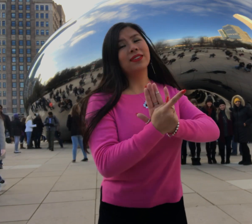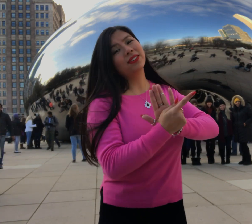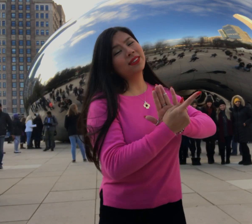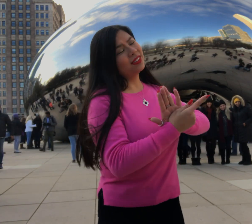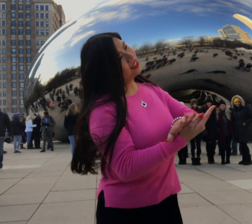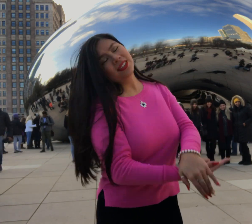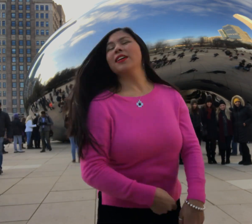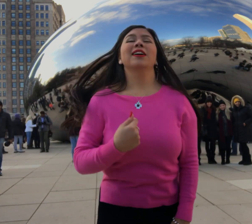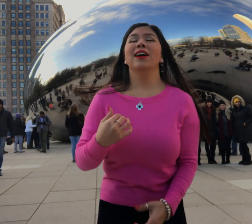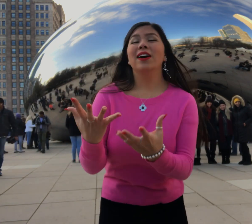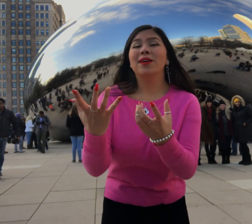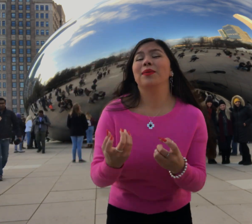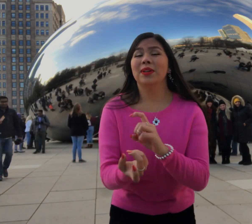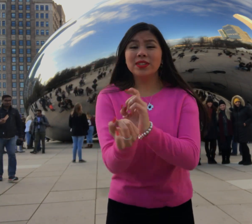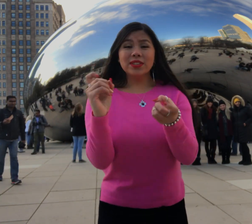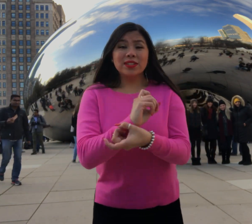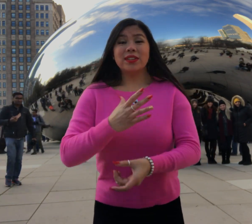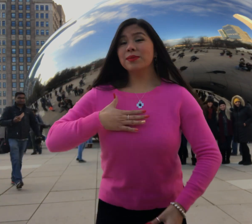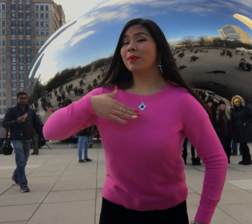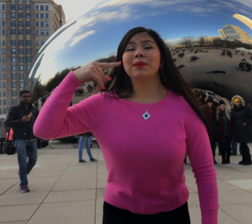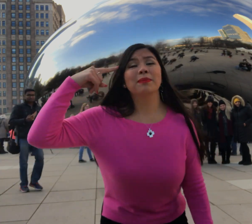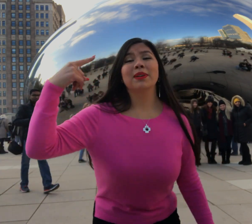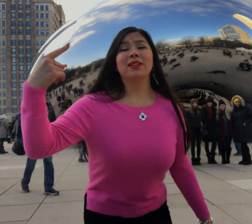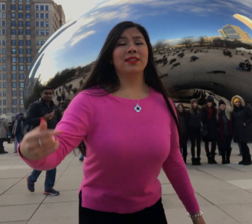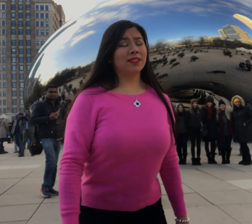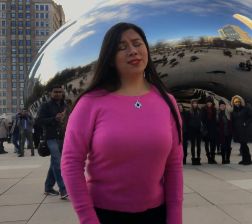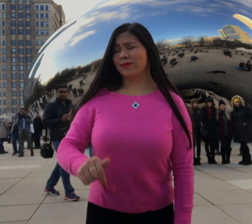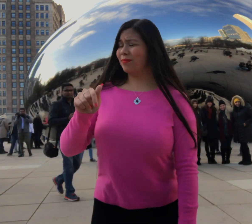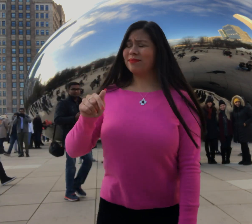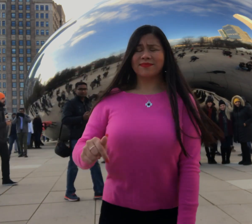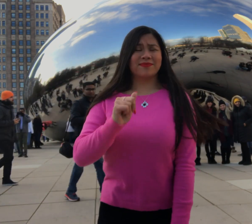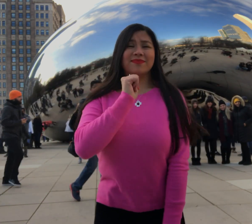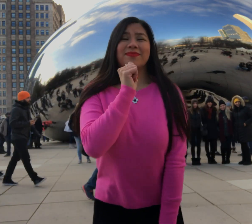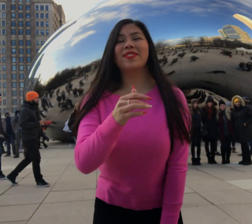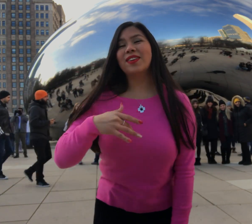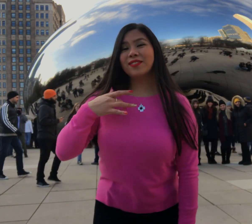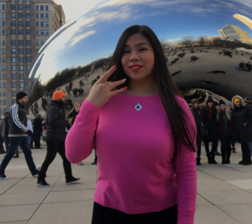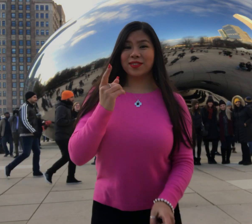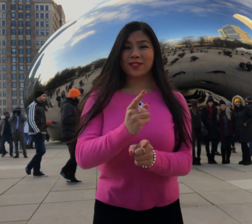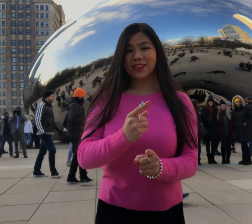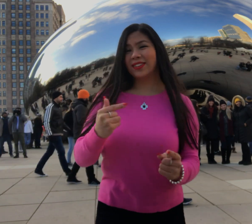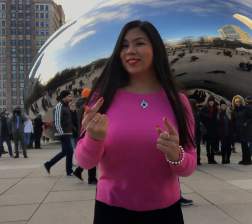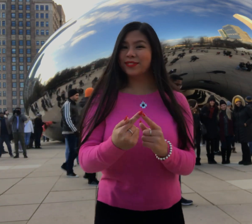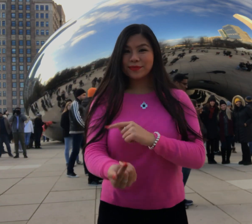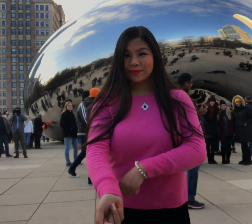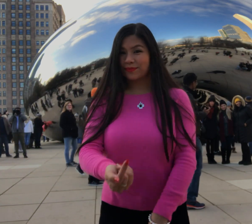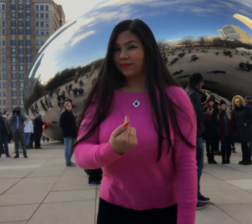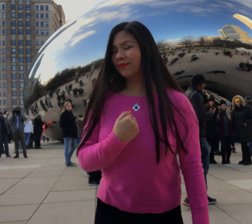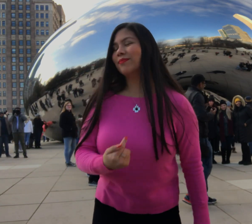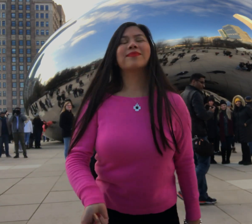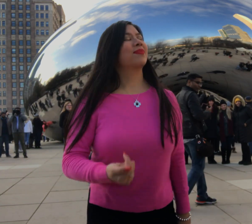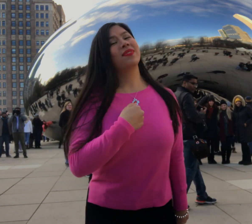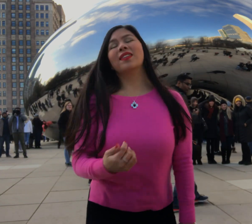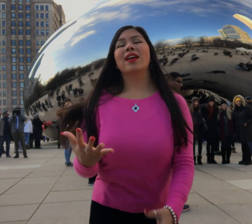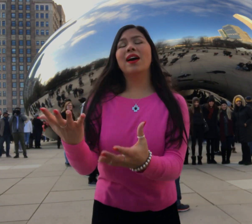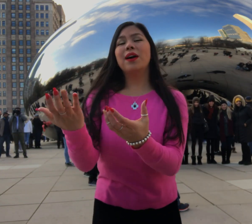I want to change my mind Cause this just don't feel right to me I